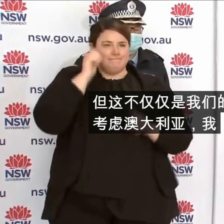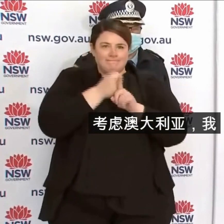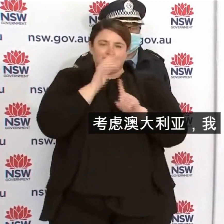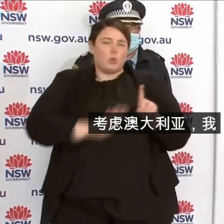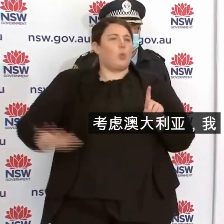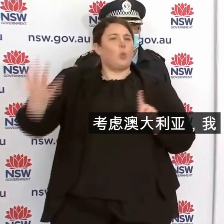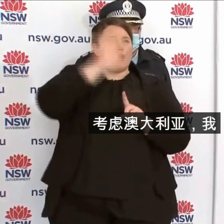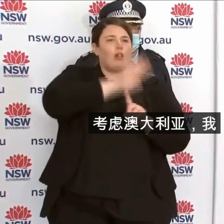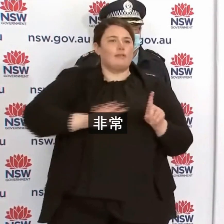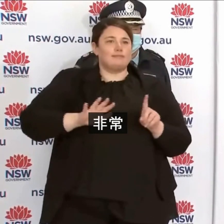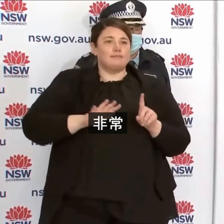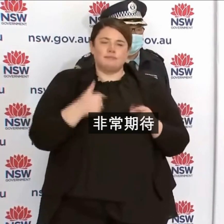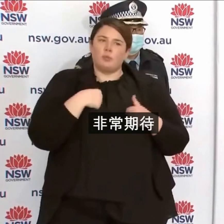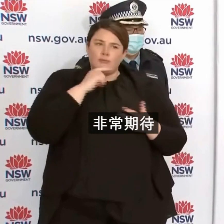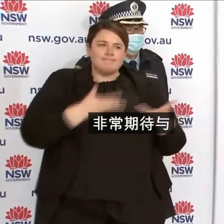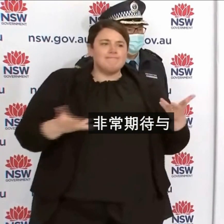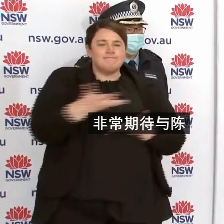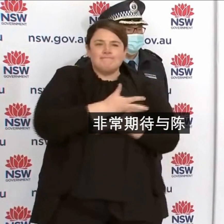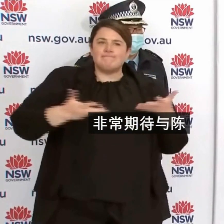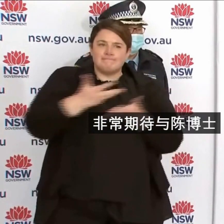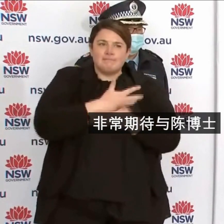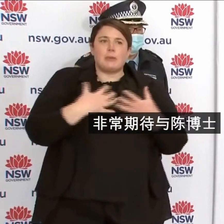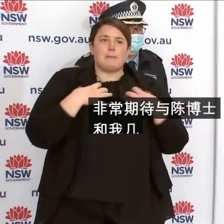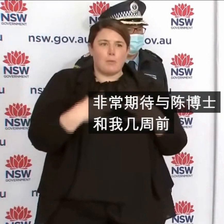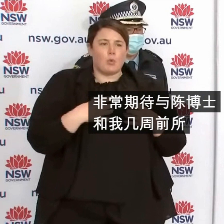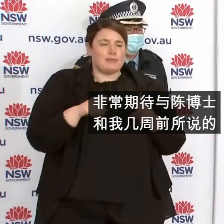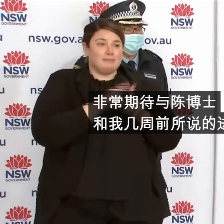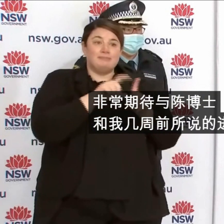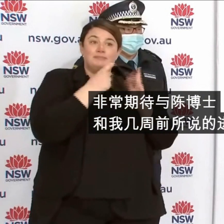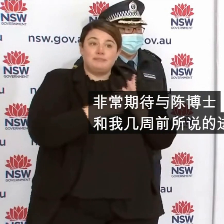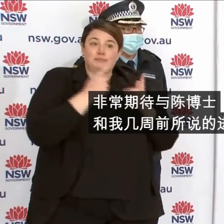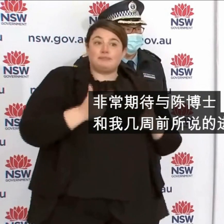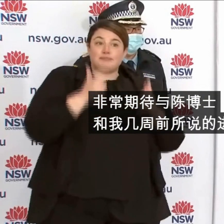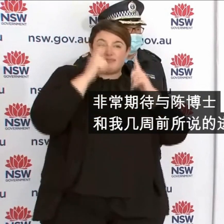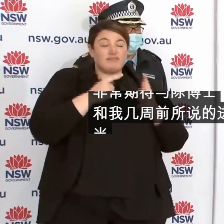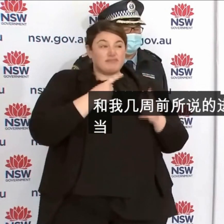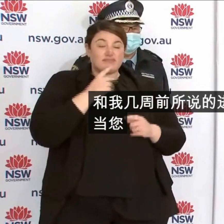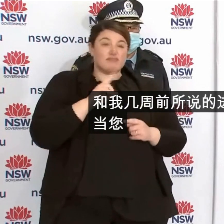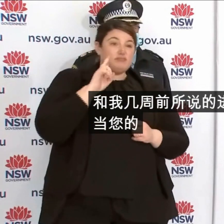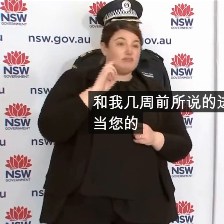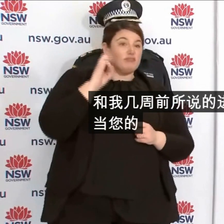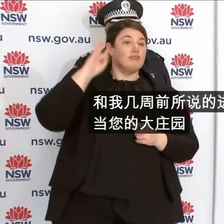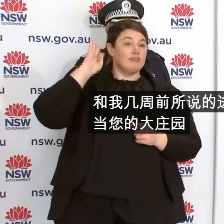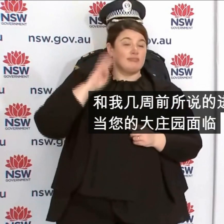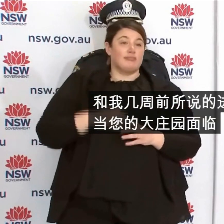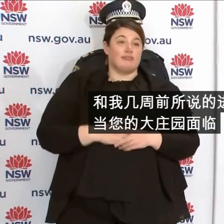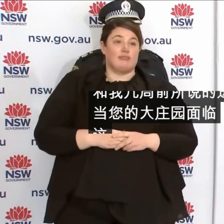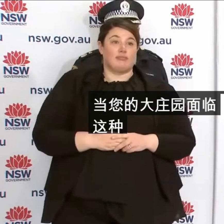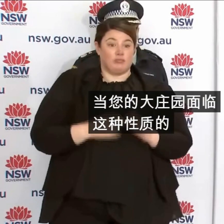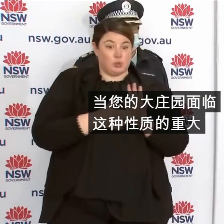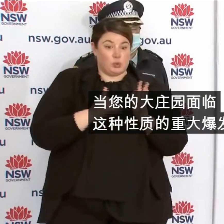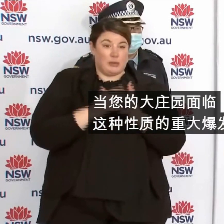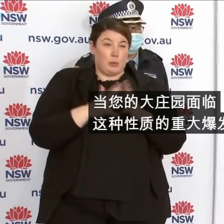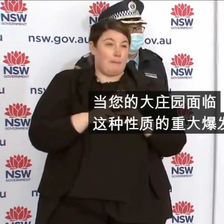Australia. And I'm looking forward to having those conversations. We very much, as Dr. Chan and I said some weeks ago, when your largest state faces a